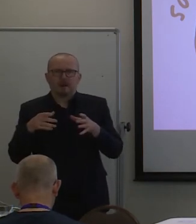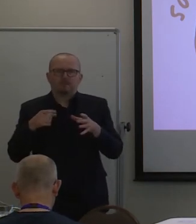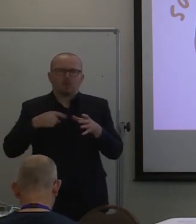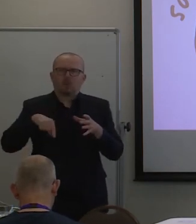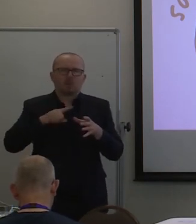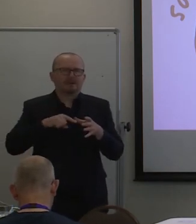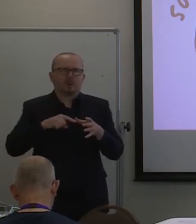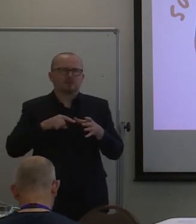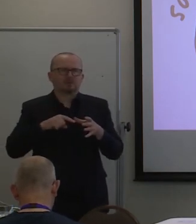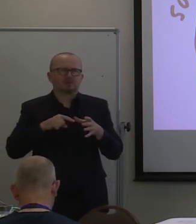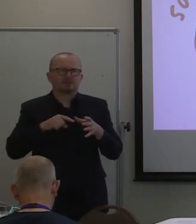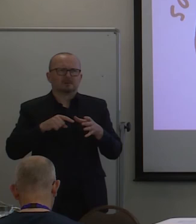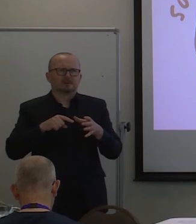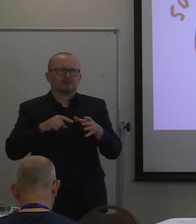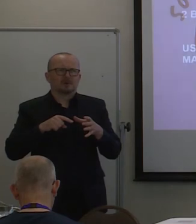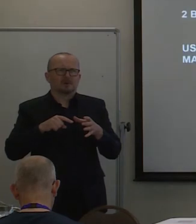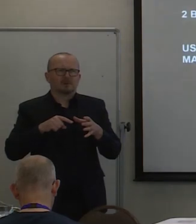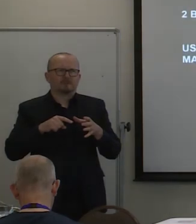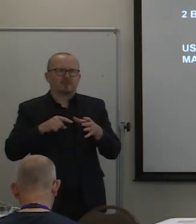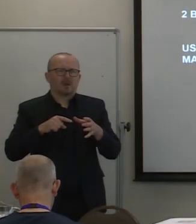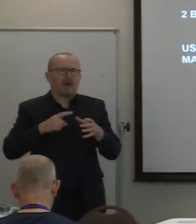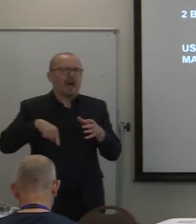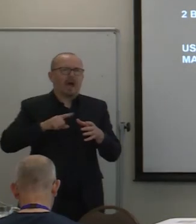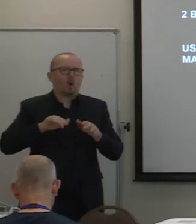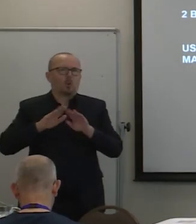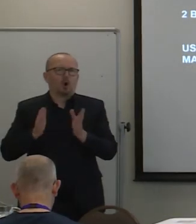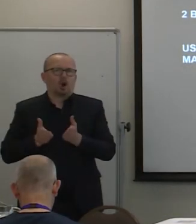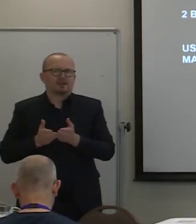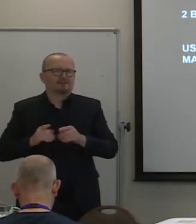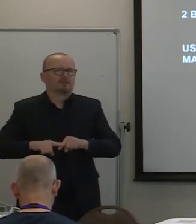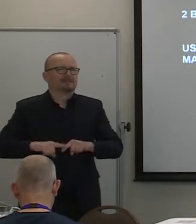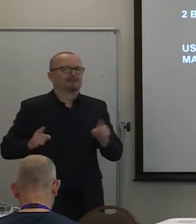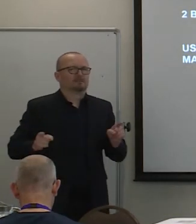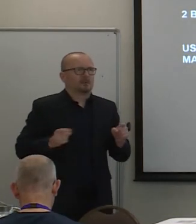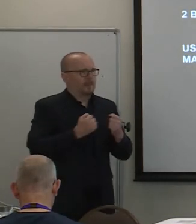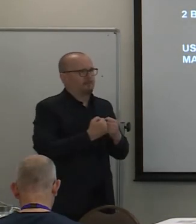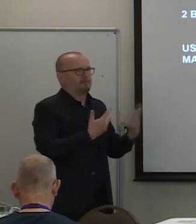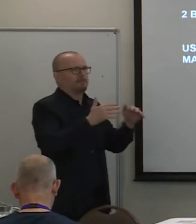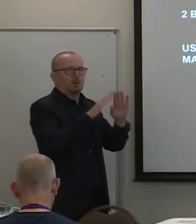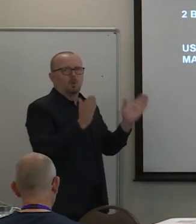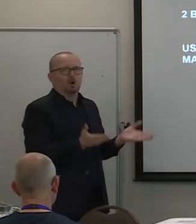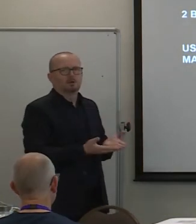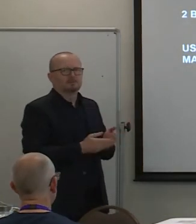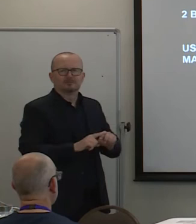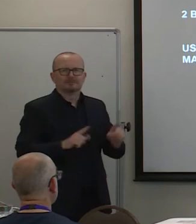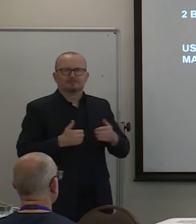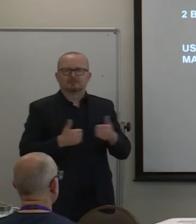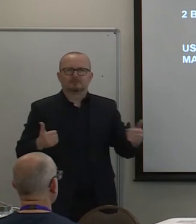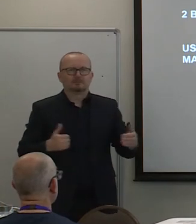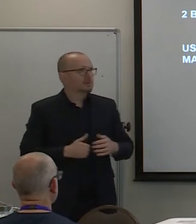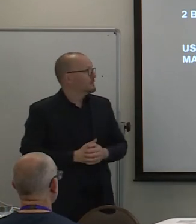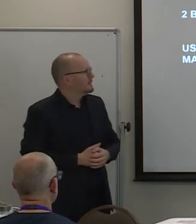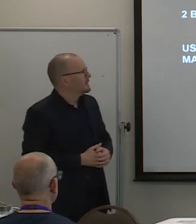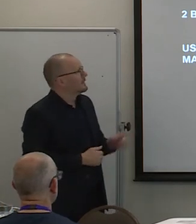that most of the rest of the world live in. This came into my email box in the last week. This is Air New Zealand and